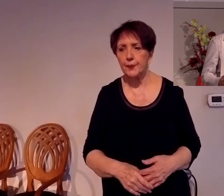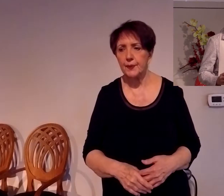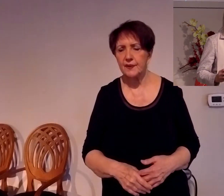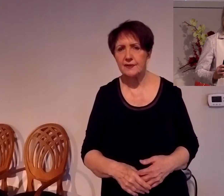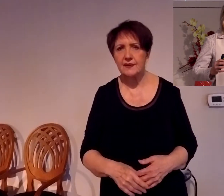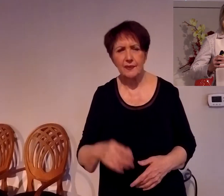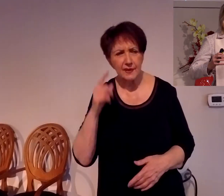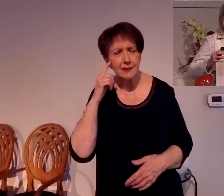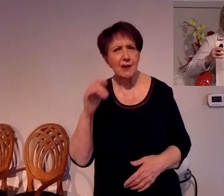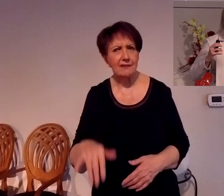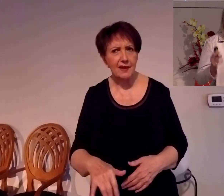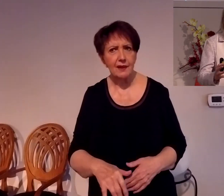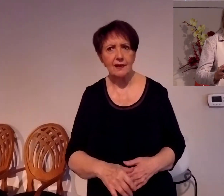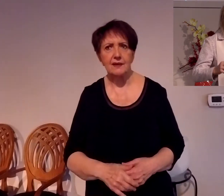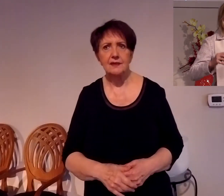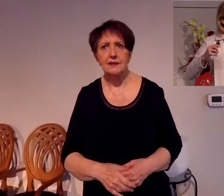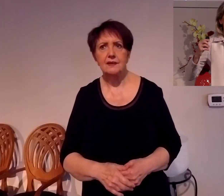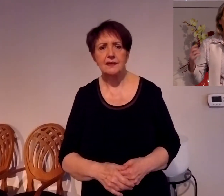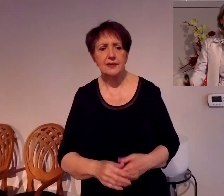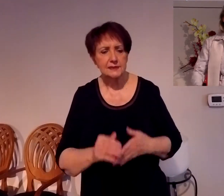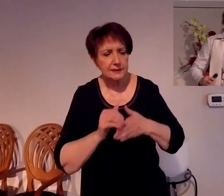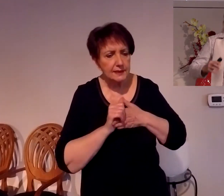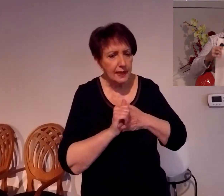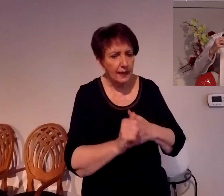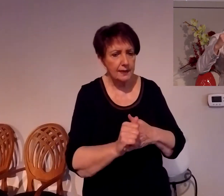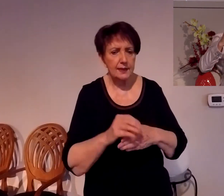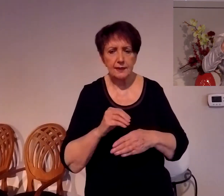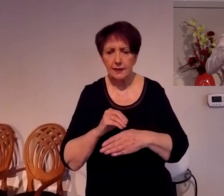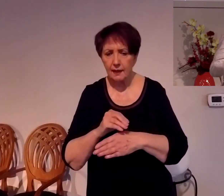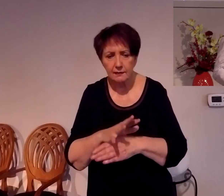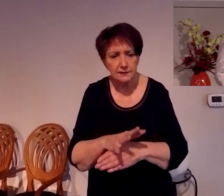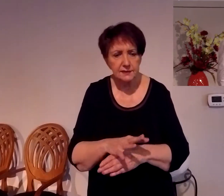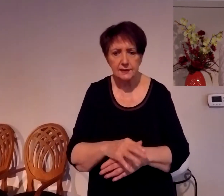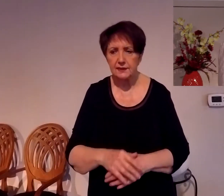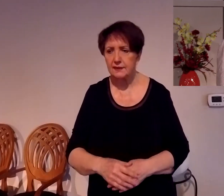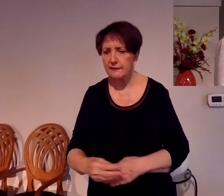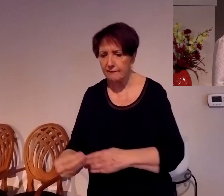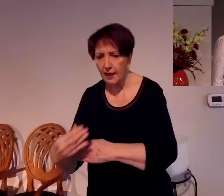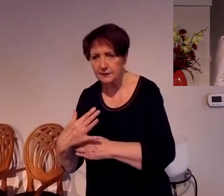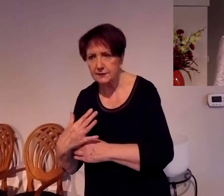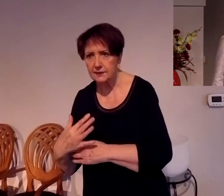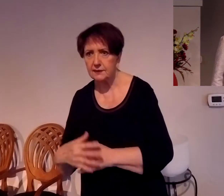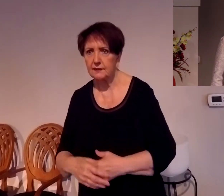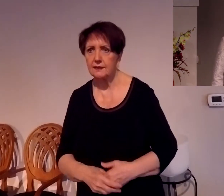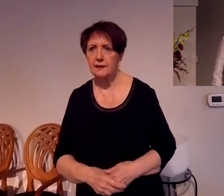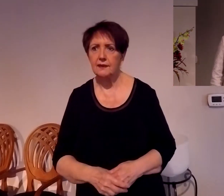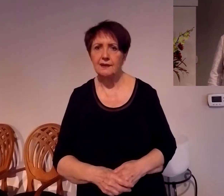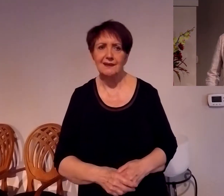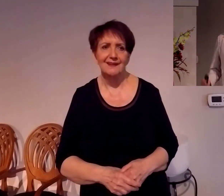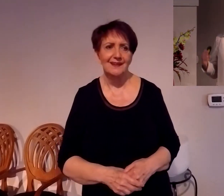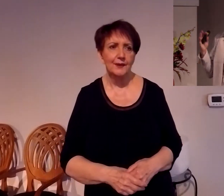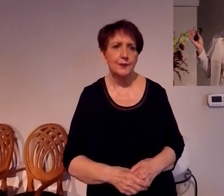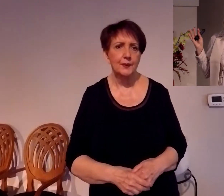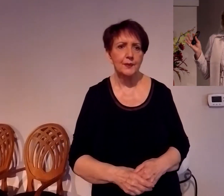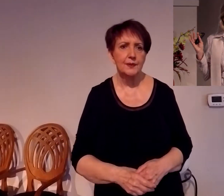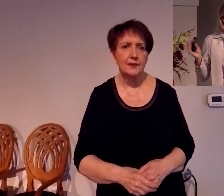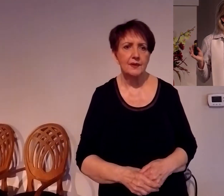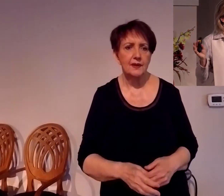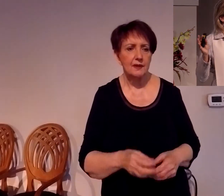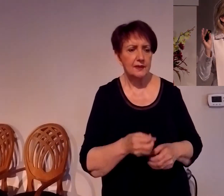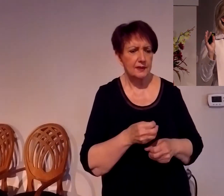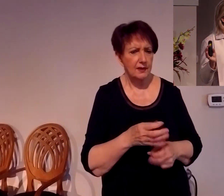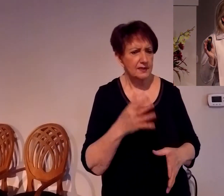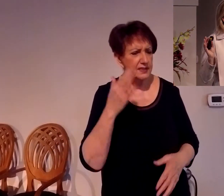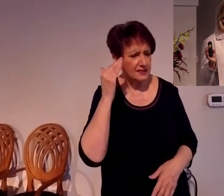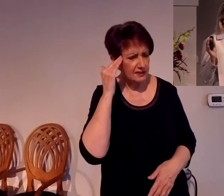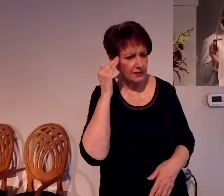Think about it. It's guiding, it's counseling, it's advising. It's causing us to